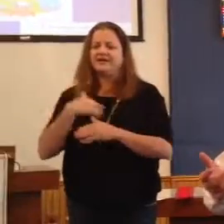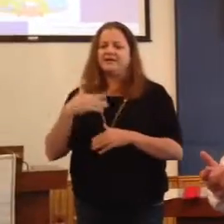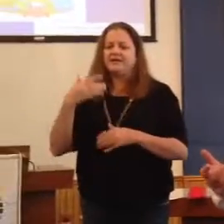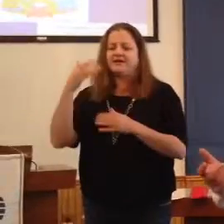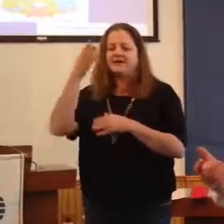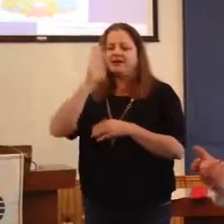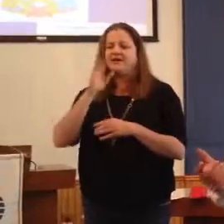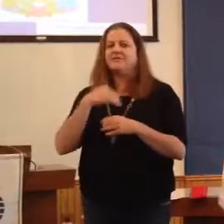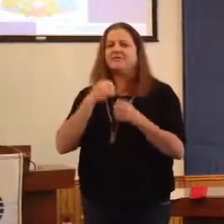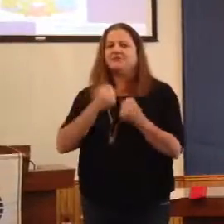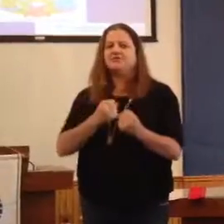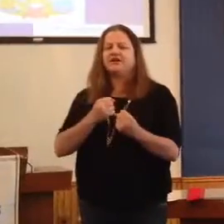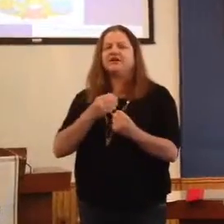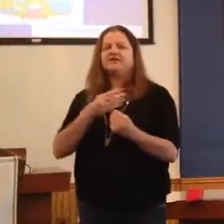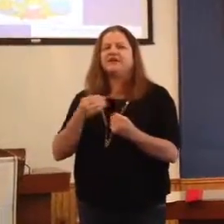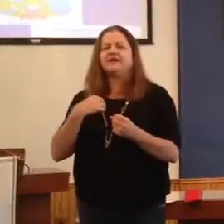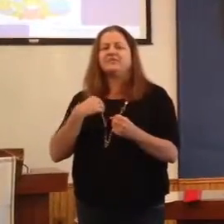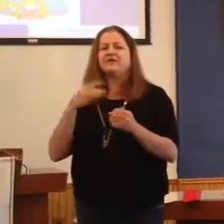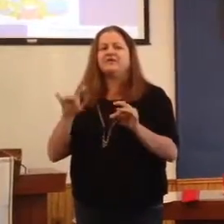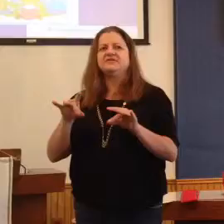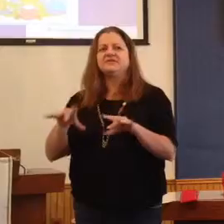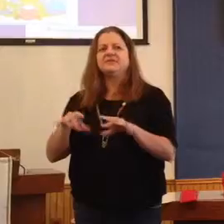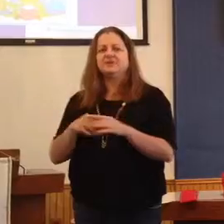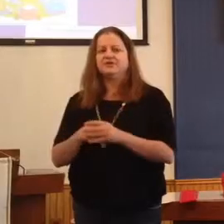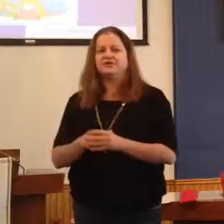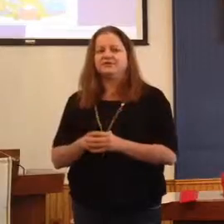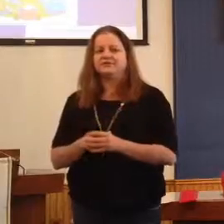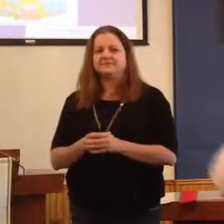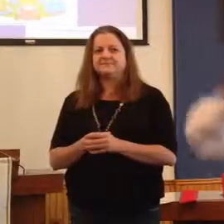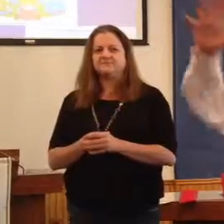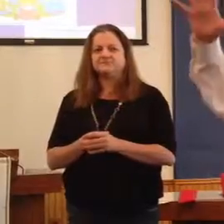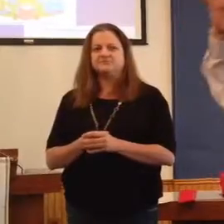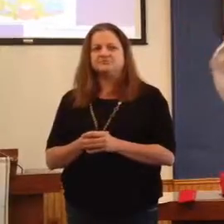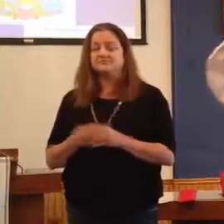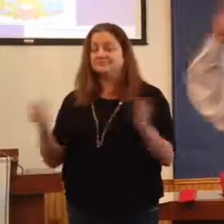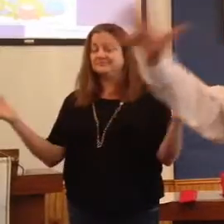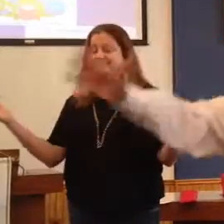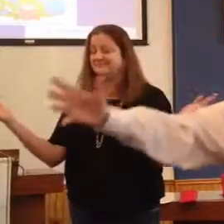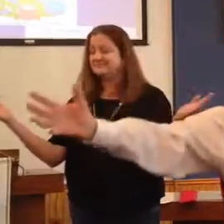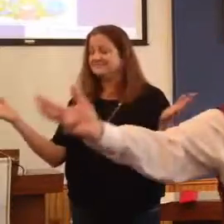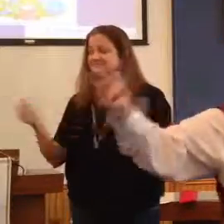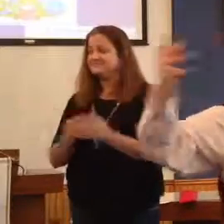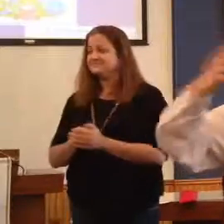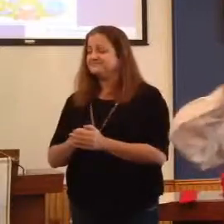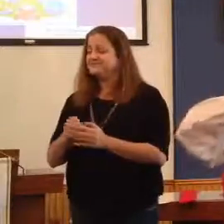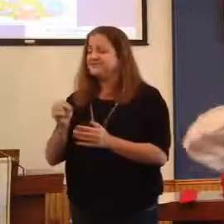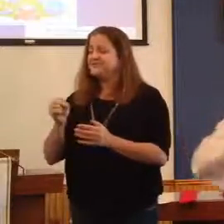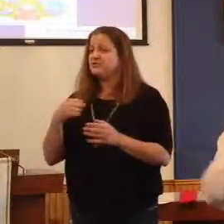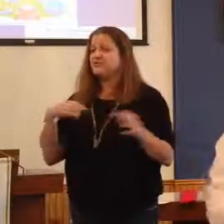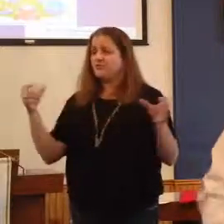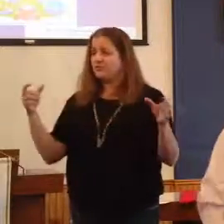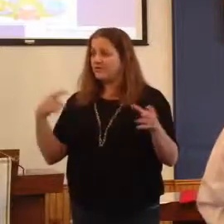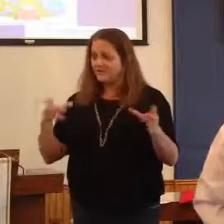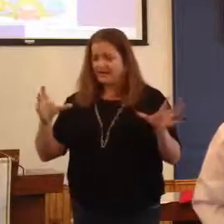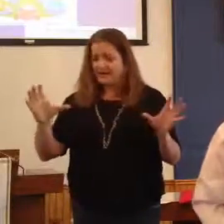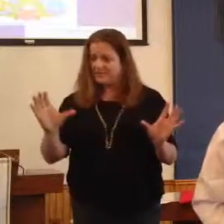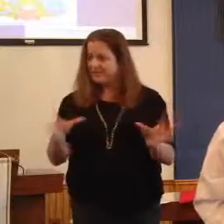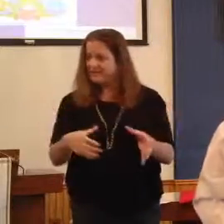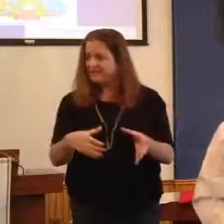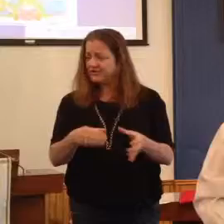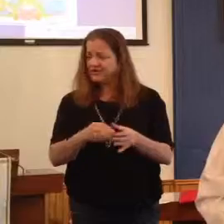God, my strength, and my Redeemer. Amen. Amen. So, they came together in